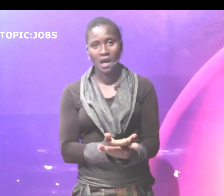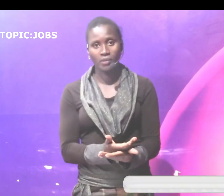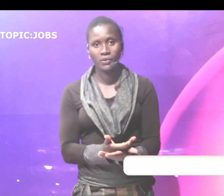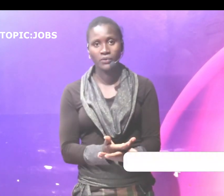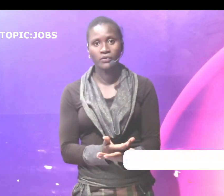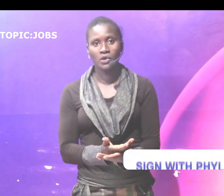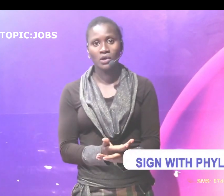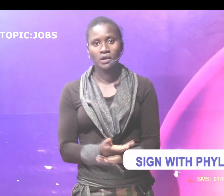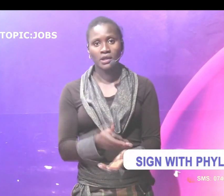approve.